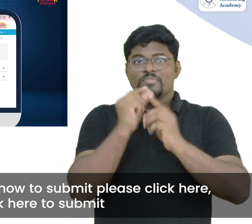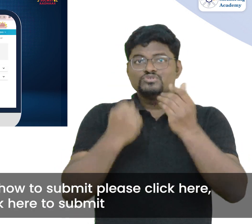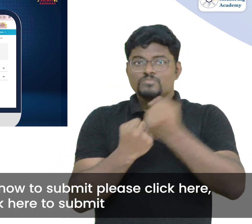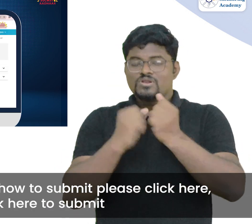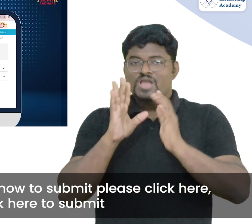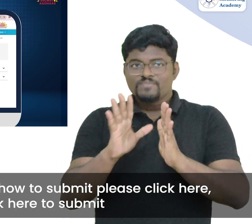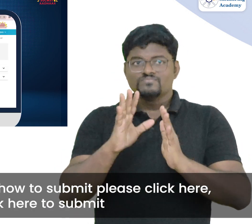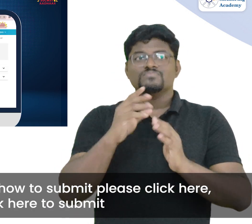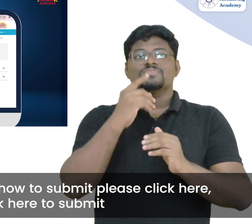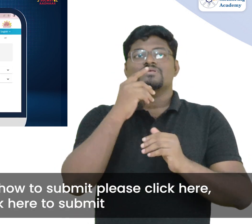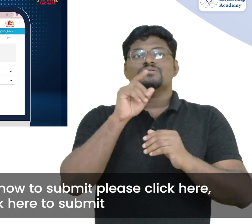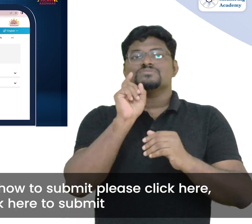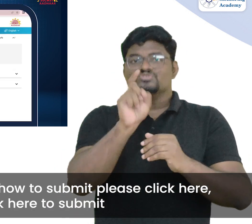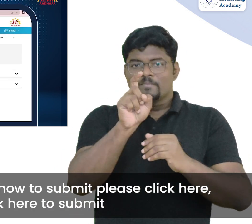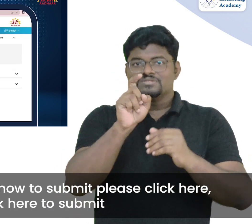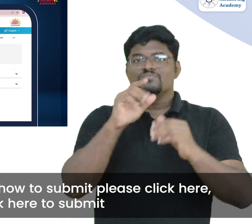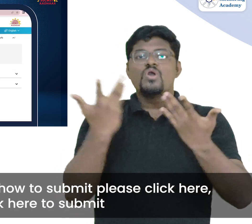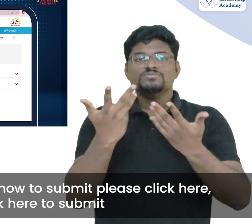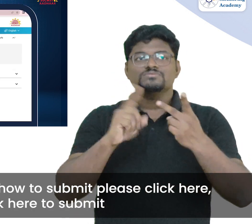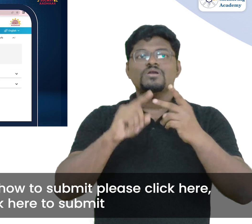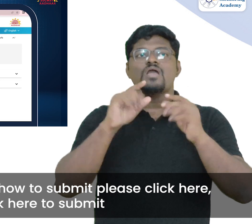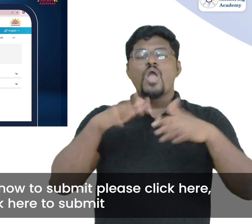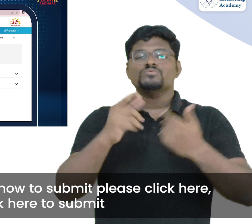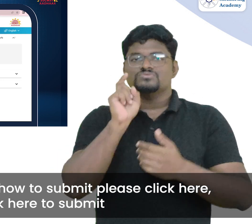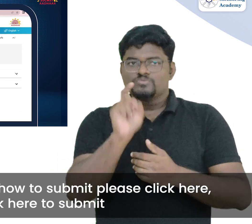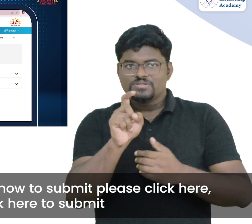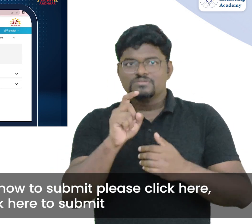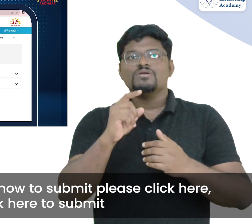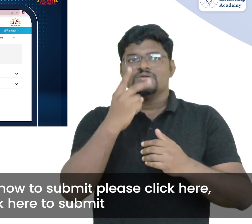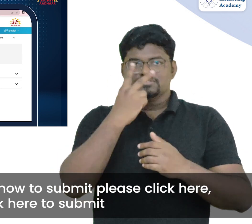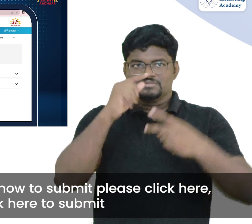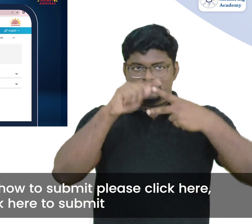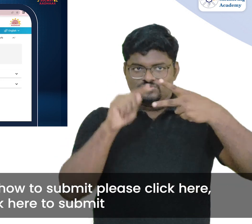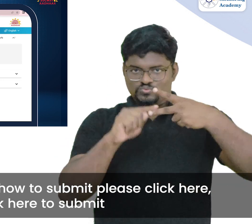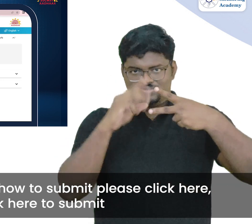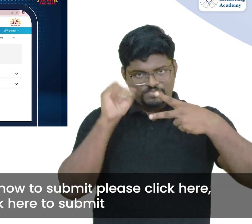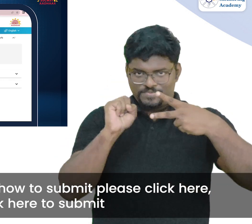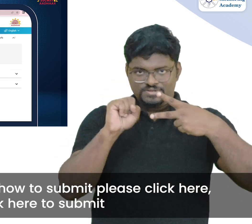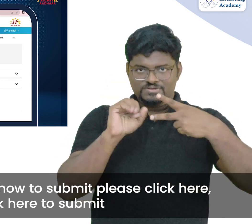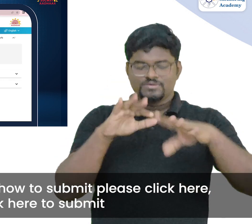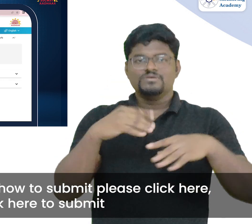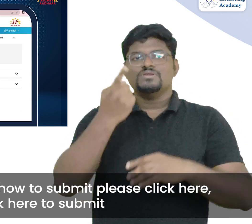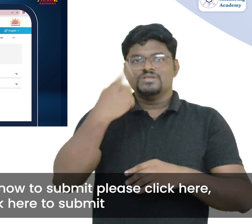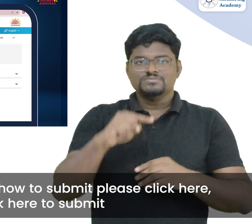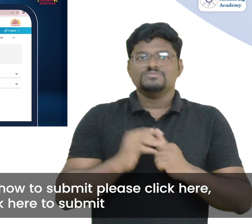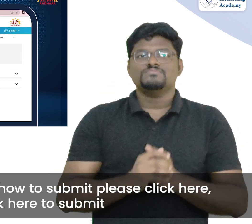To know what to submit, how to submit, please click here. Now click here to submit.